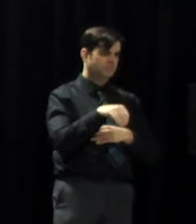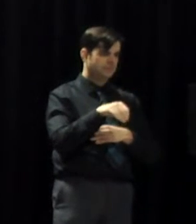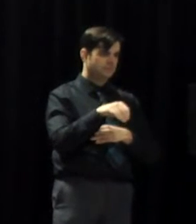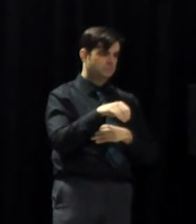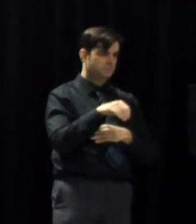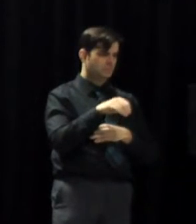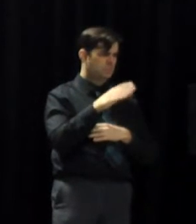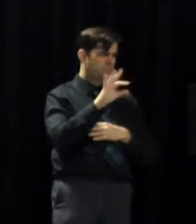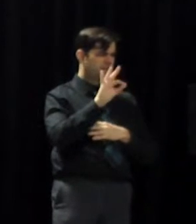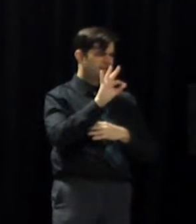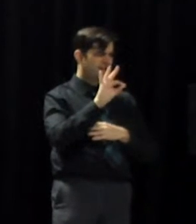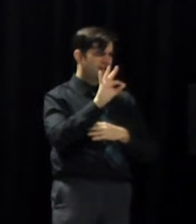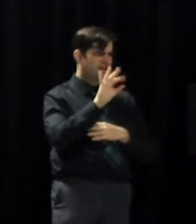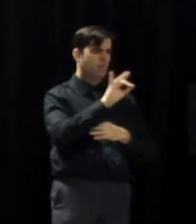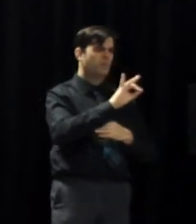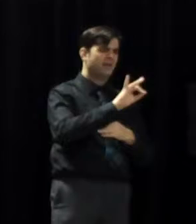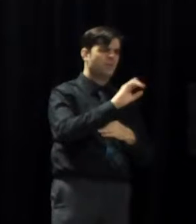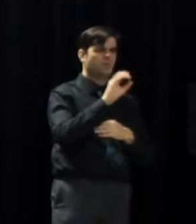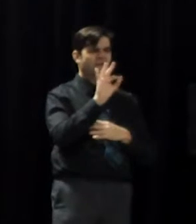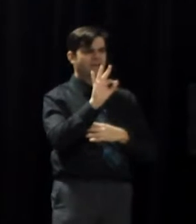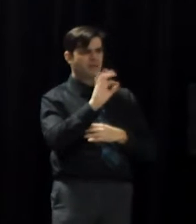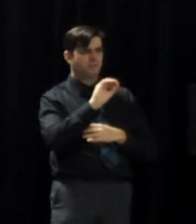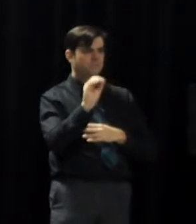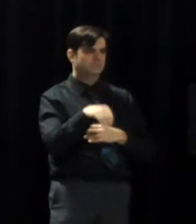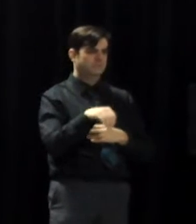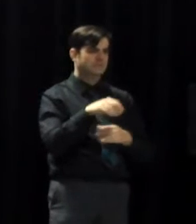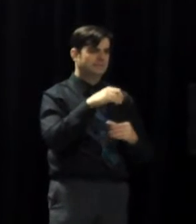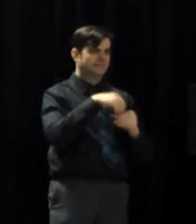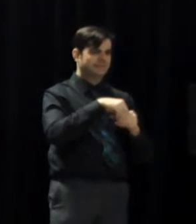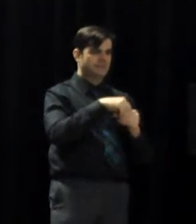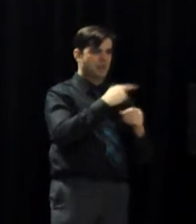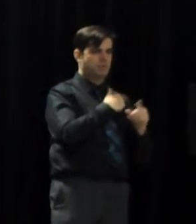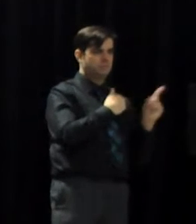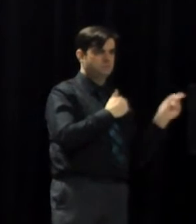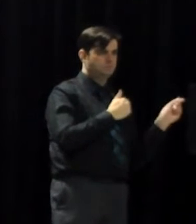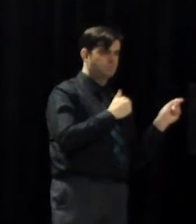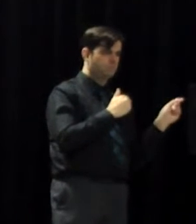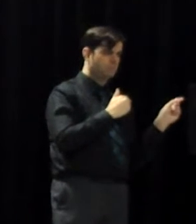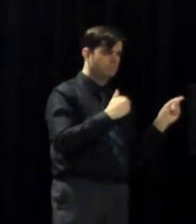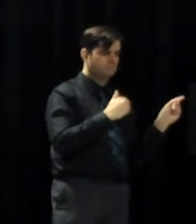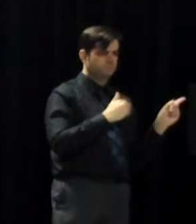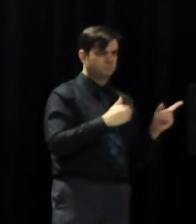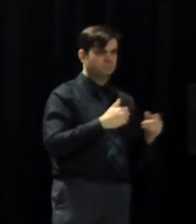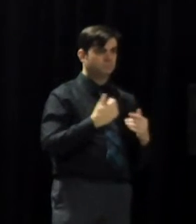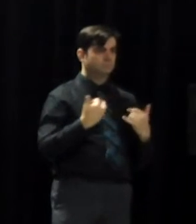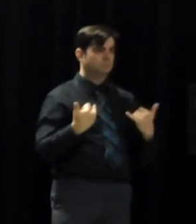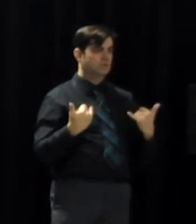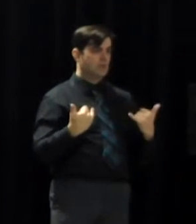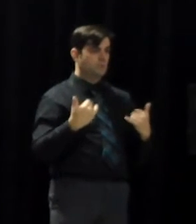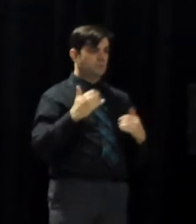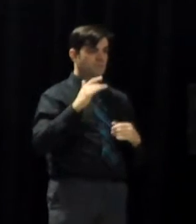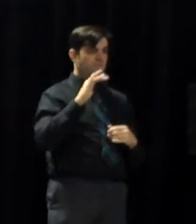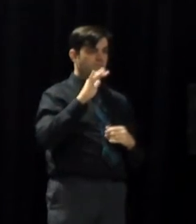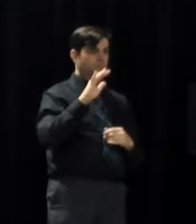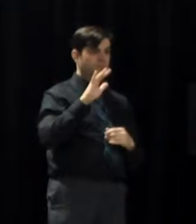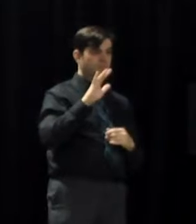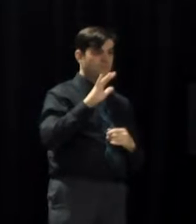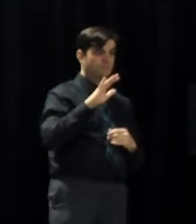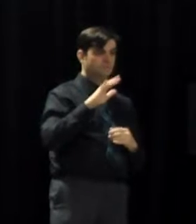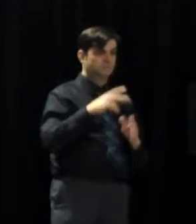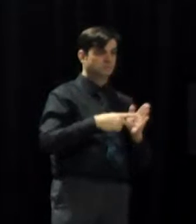9% of our active cases are in the hospital. So we have 2,500 today. If you double that, all bets are off, right?